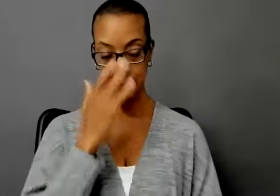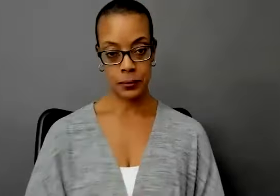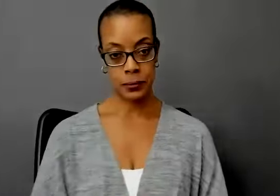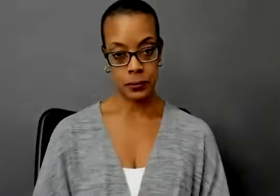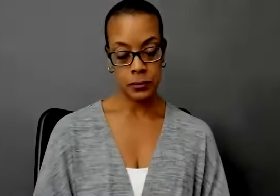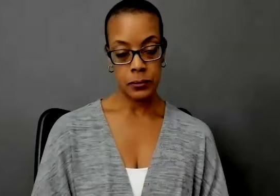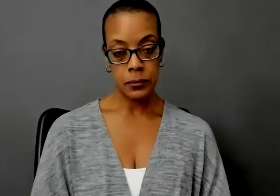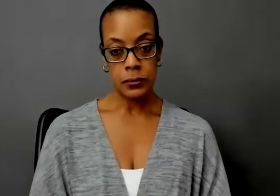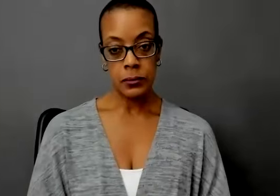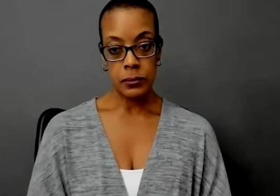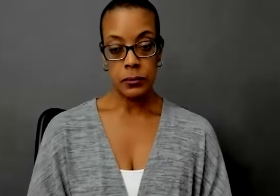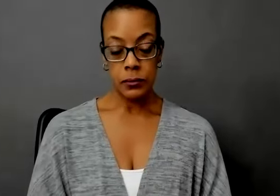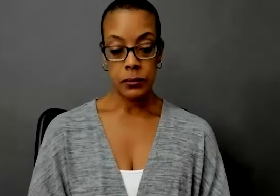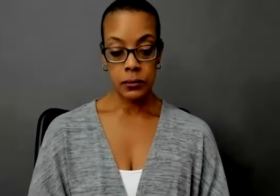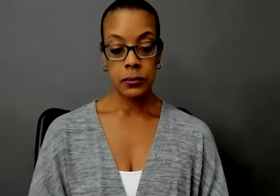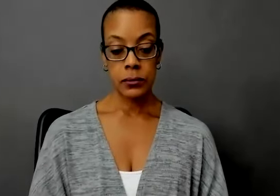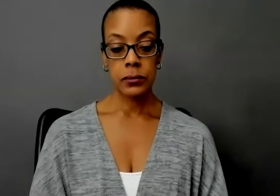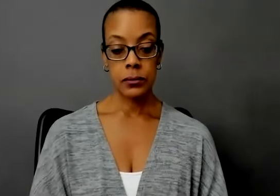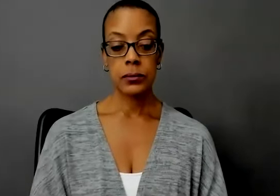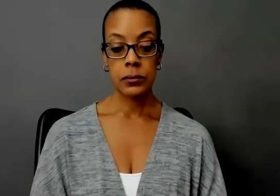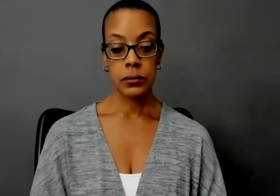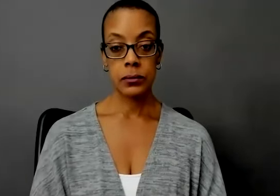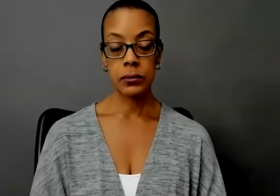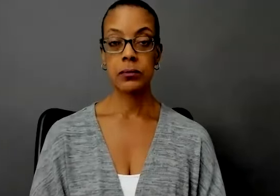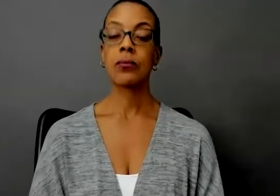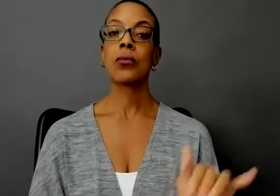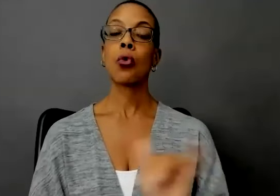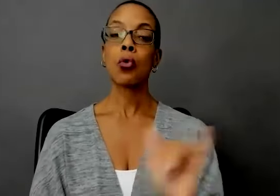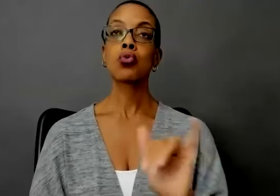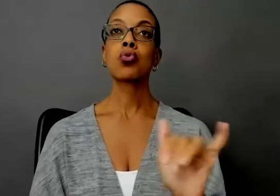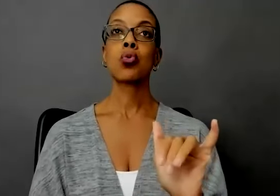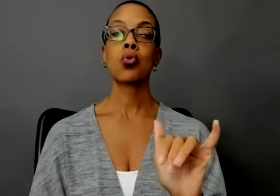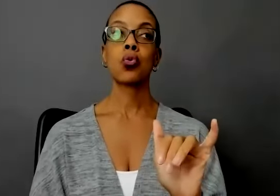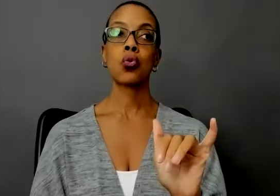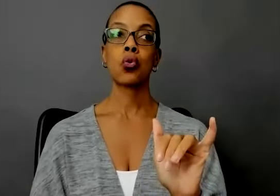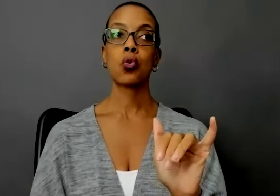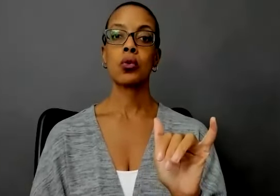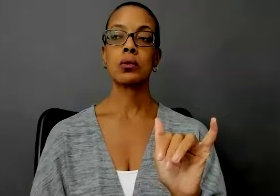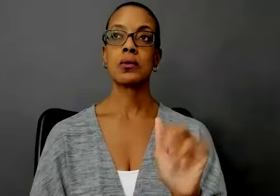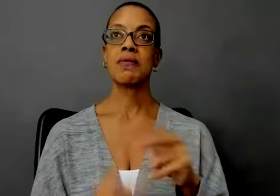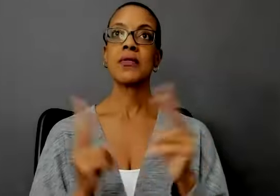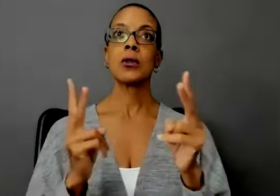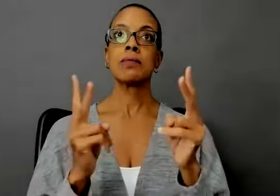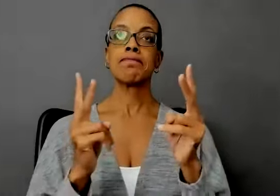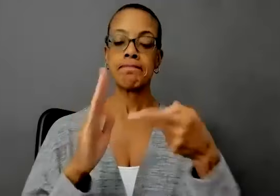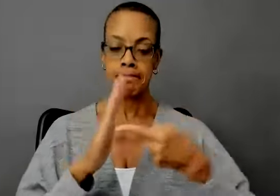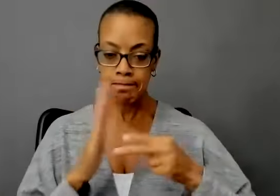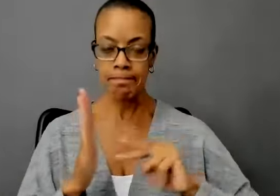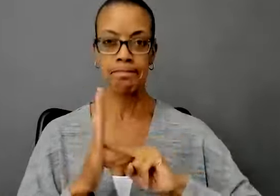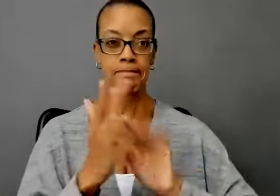We also were really intentional in getting in contact with experts and